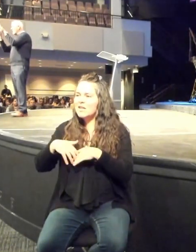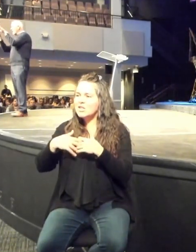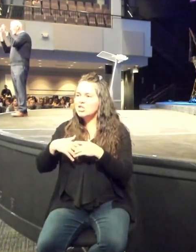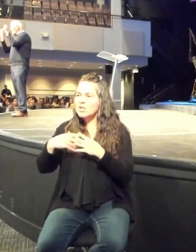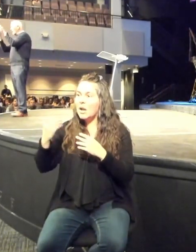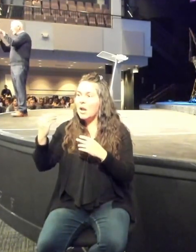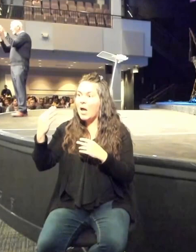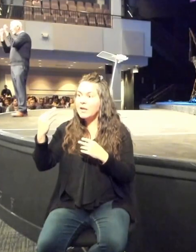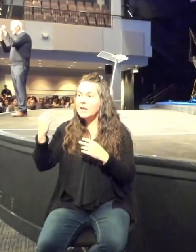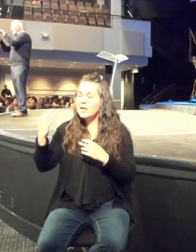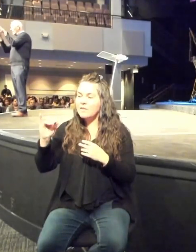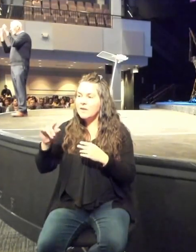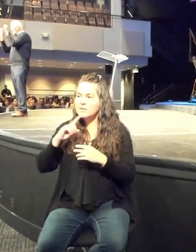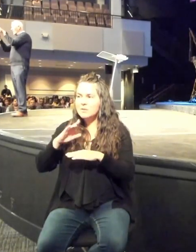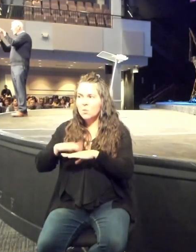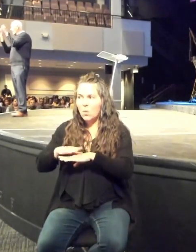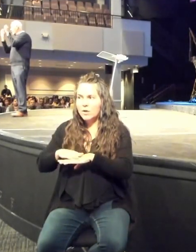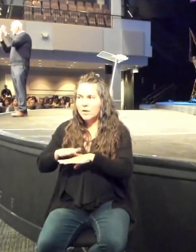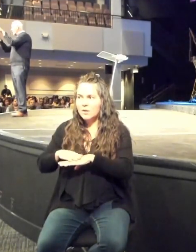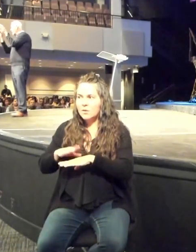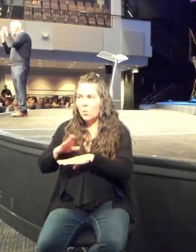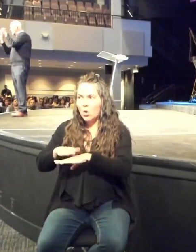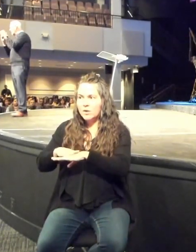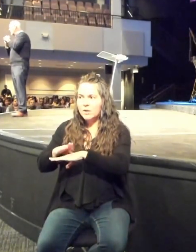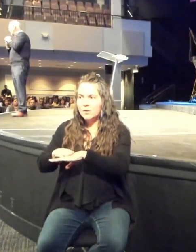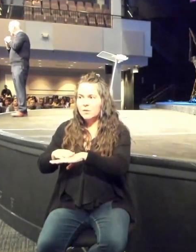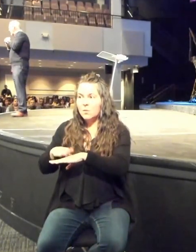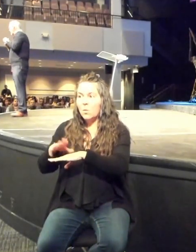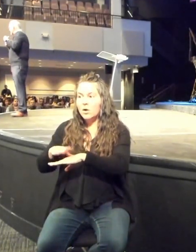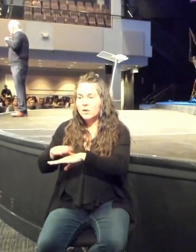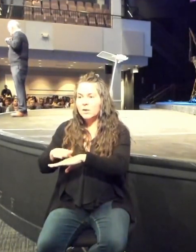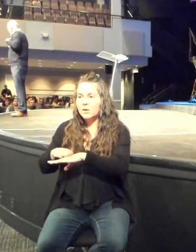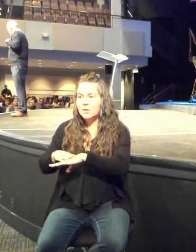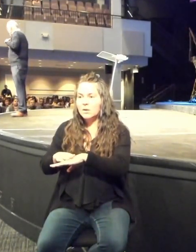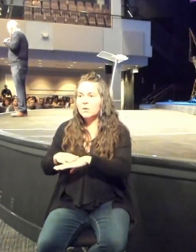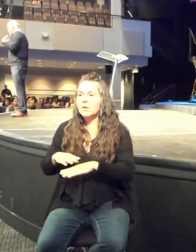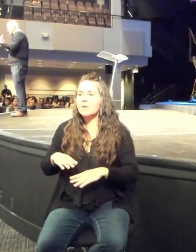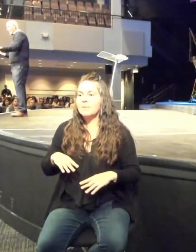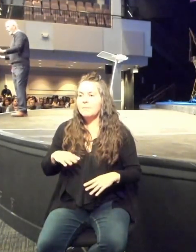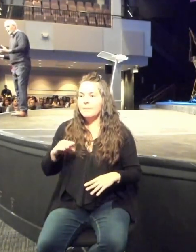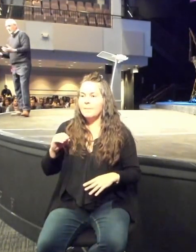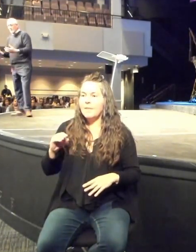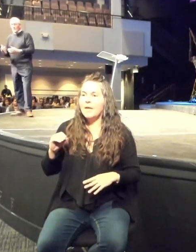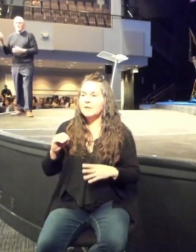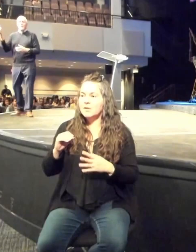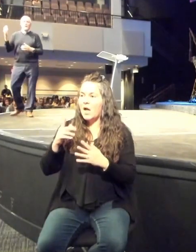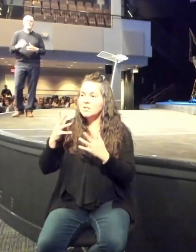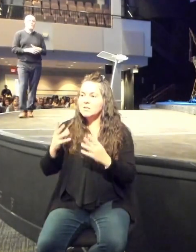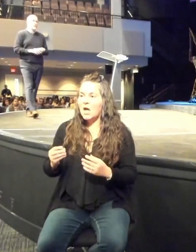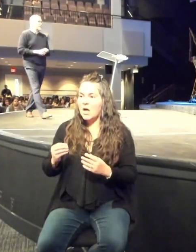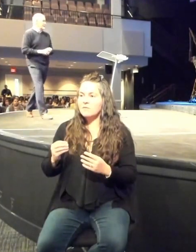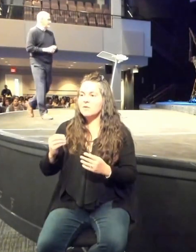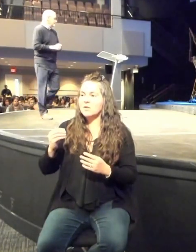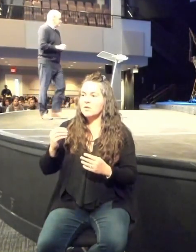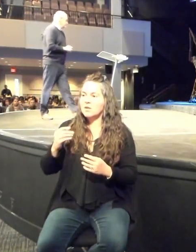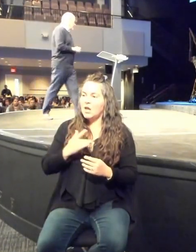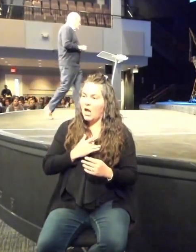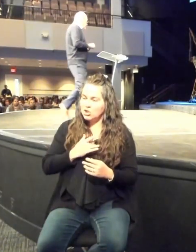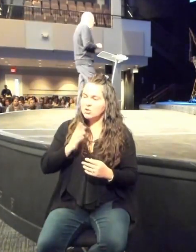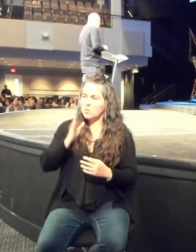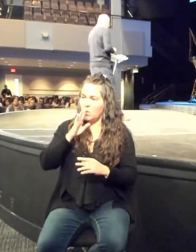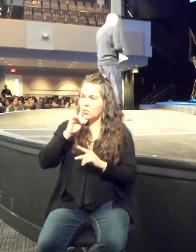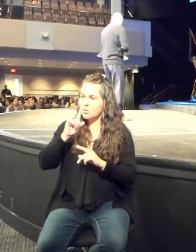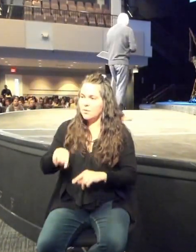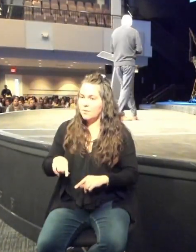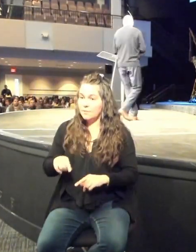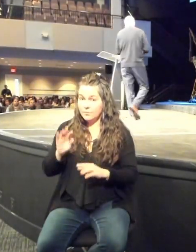says, warning, warning, warning. And a soft conscience responds to it. Here's my last point, okay? Everybody